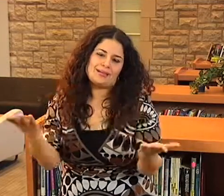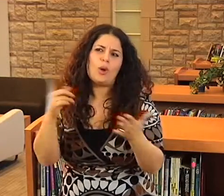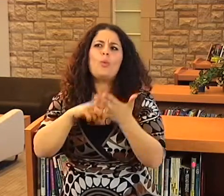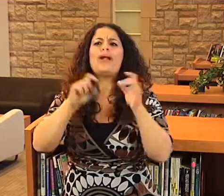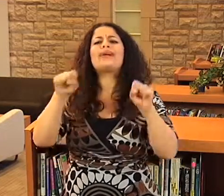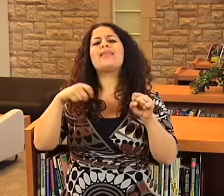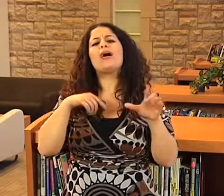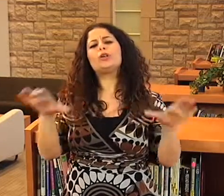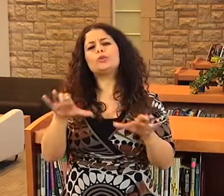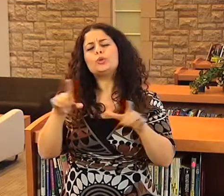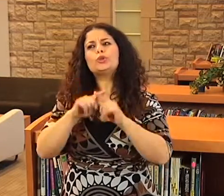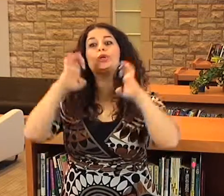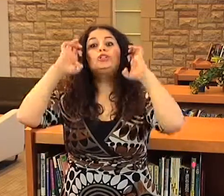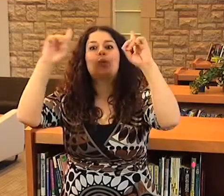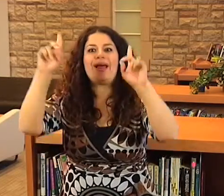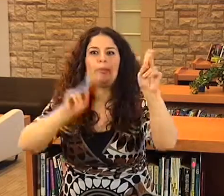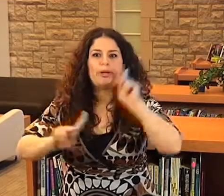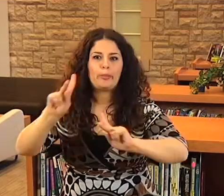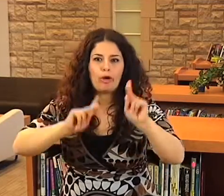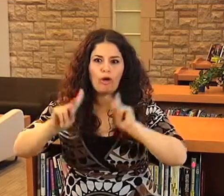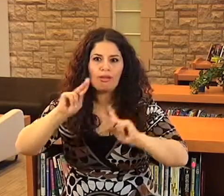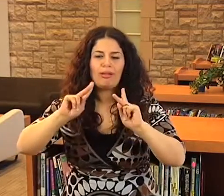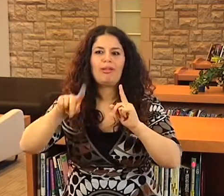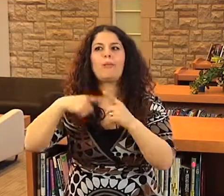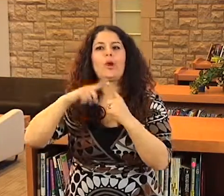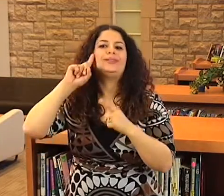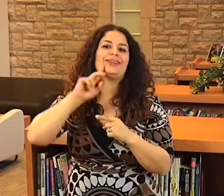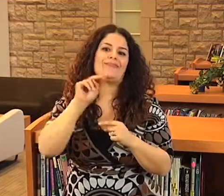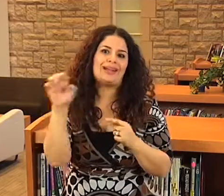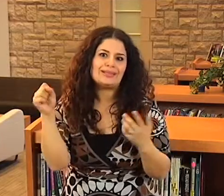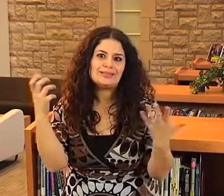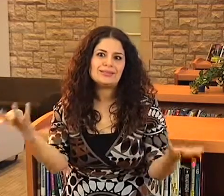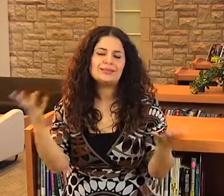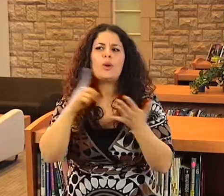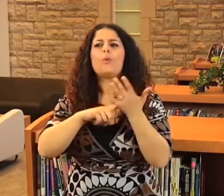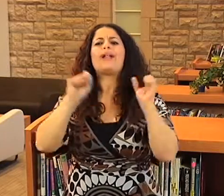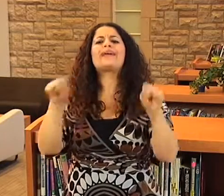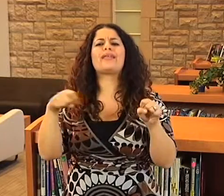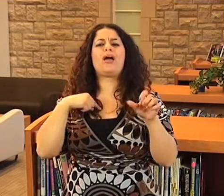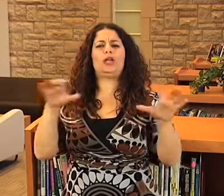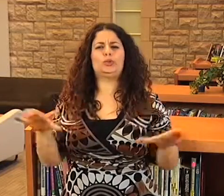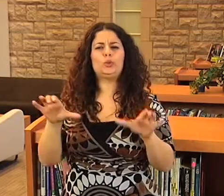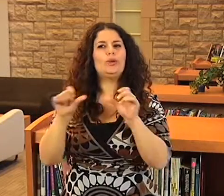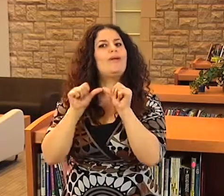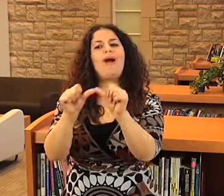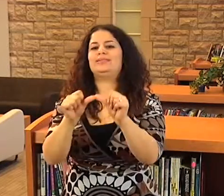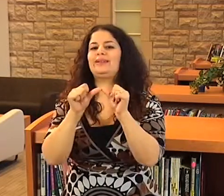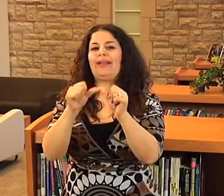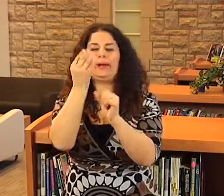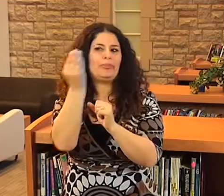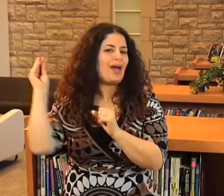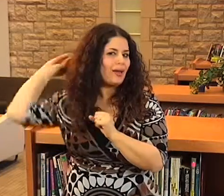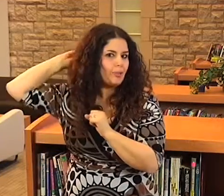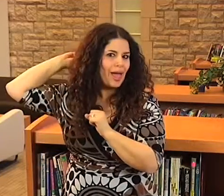better place? What can I do to educate people about deafness? What can I do to